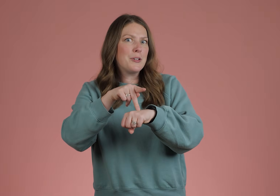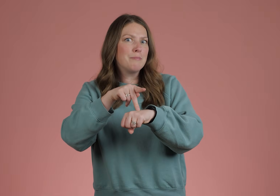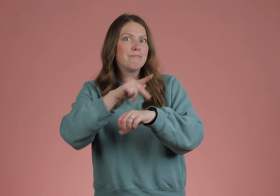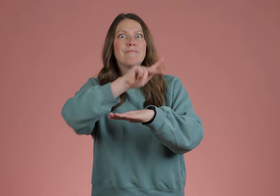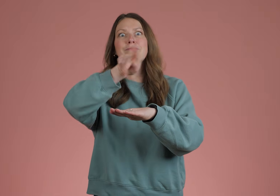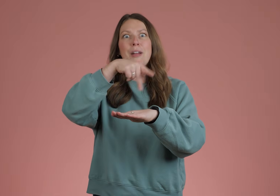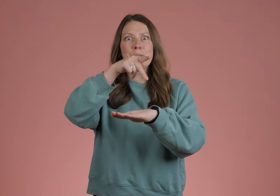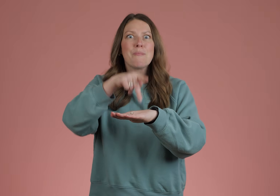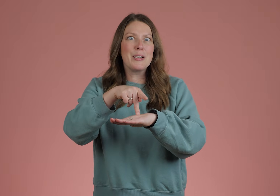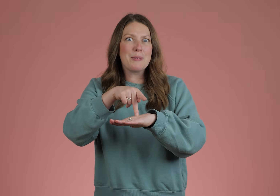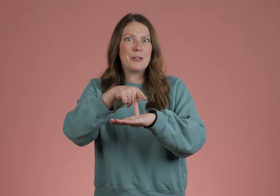principal, principal.